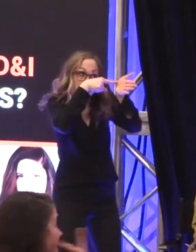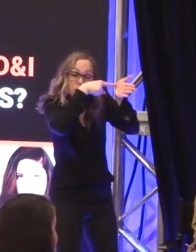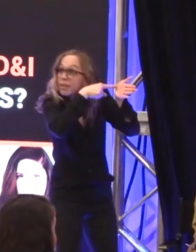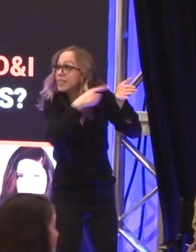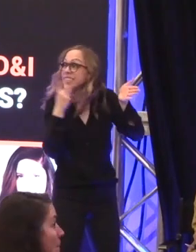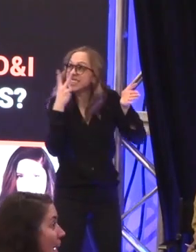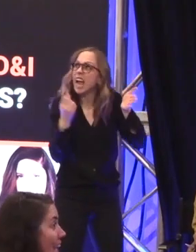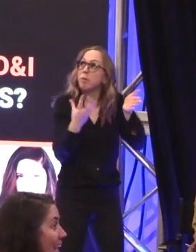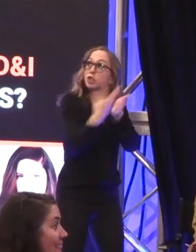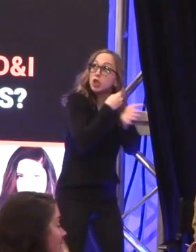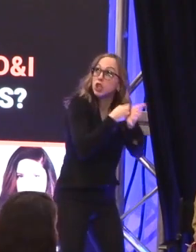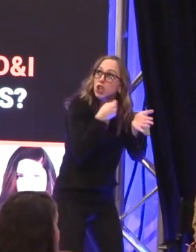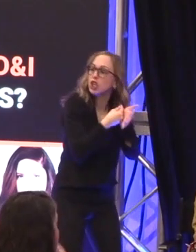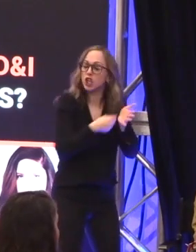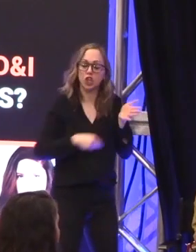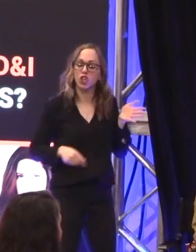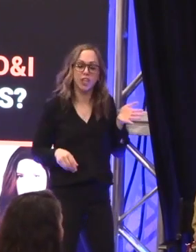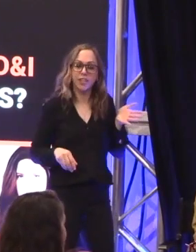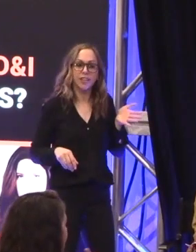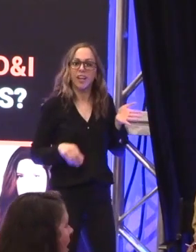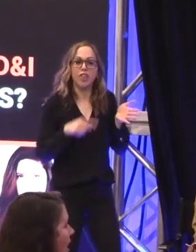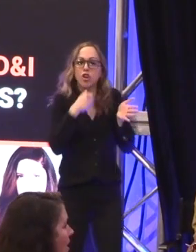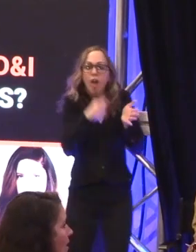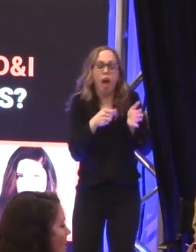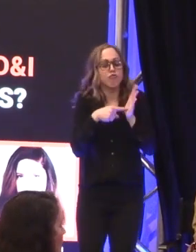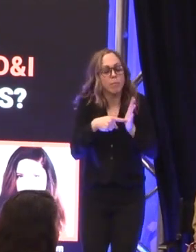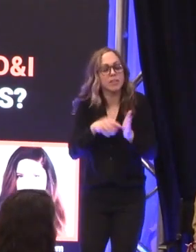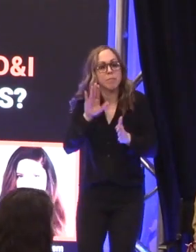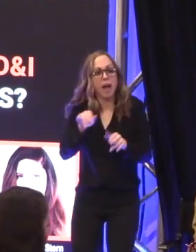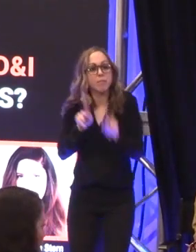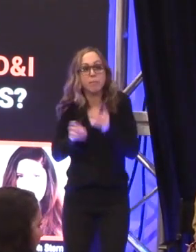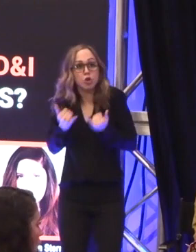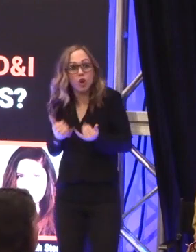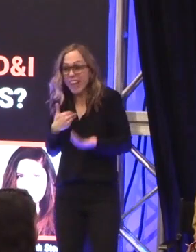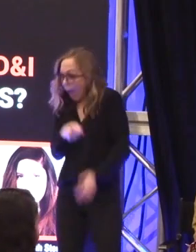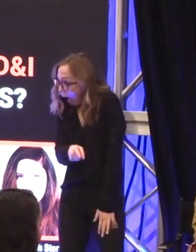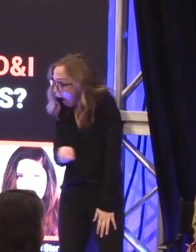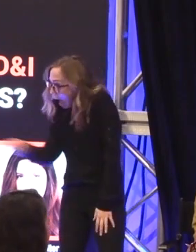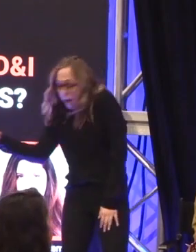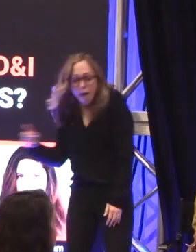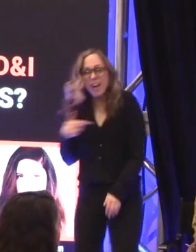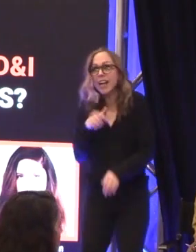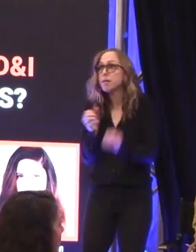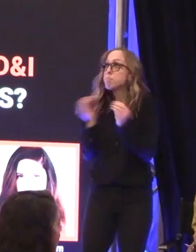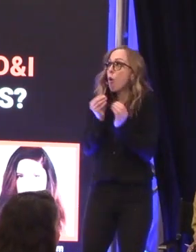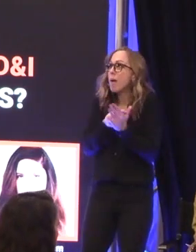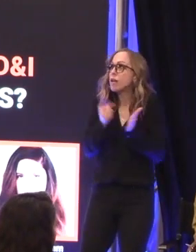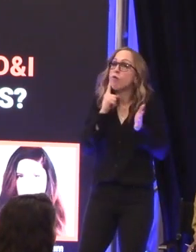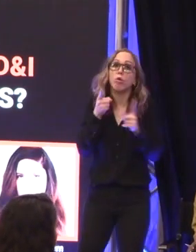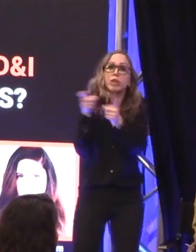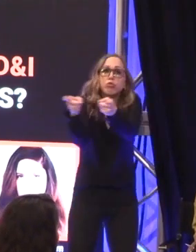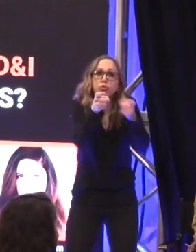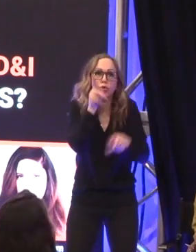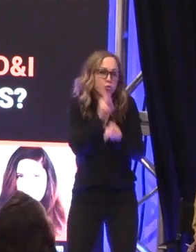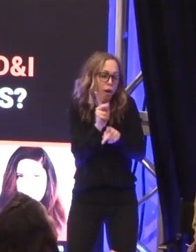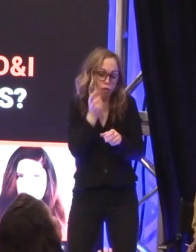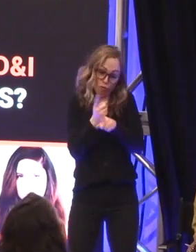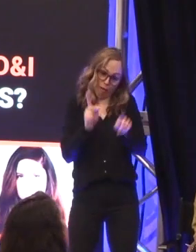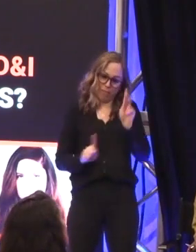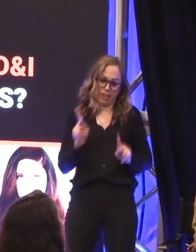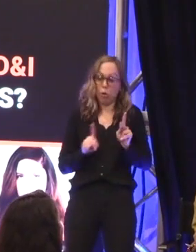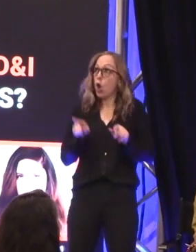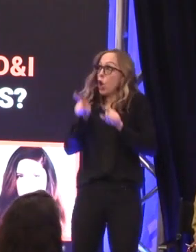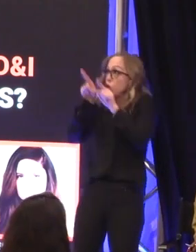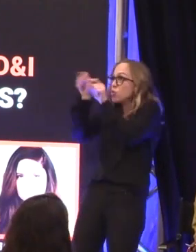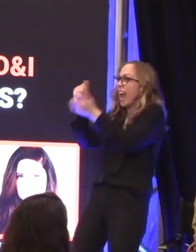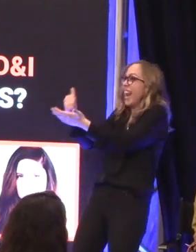making. These folks are not going to be adequately represented by the folks we currently have in-house. I need more money to recruit those people. That's what y'all can